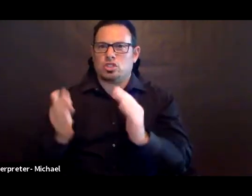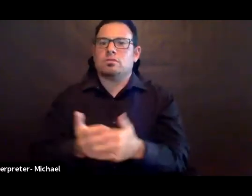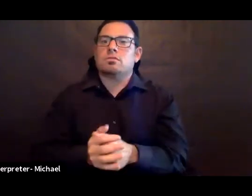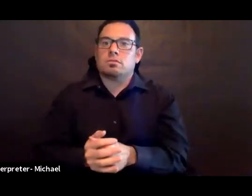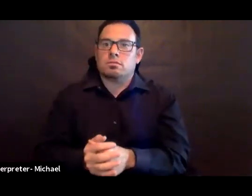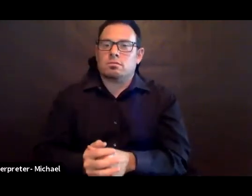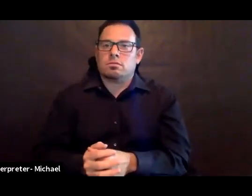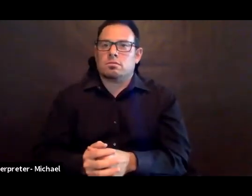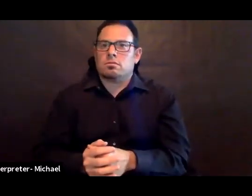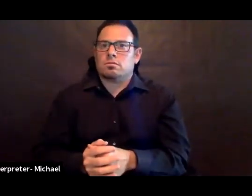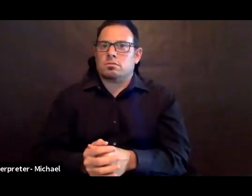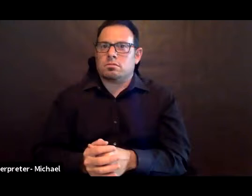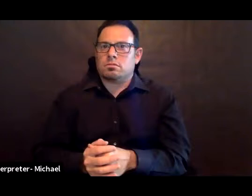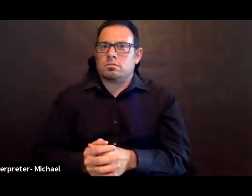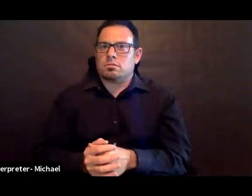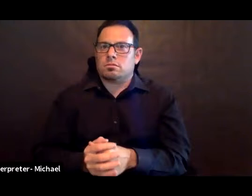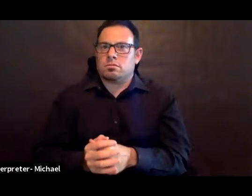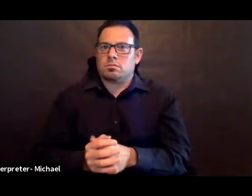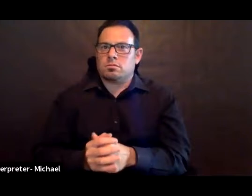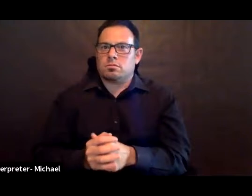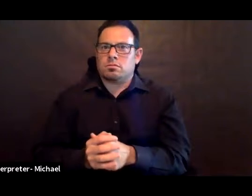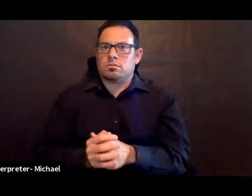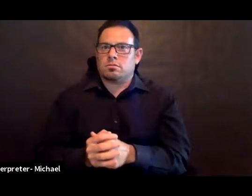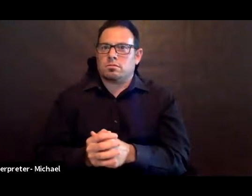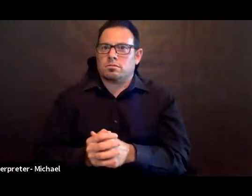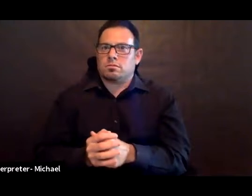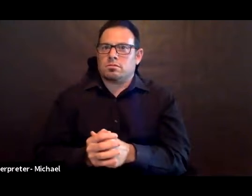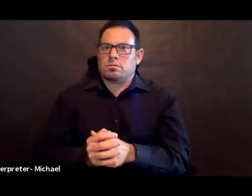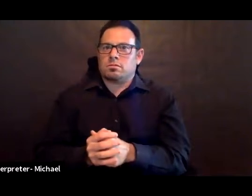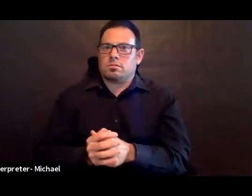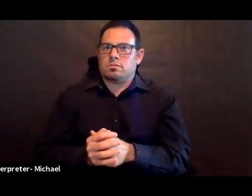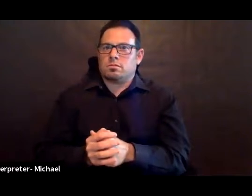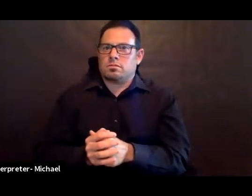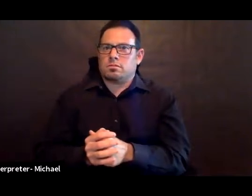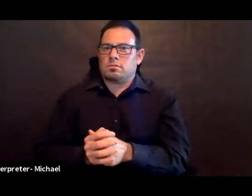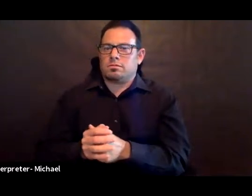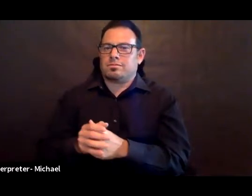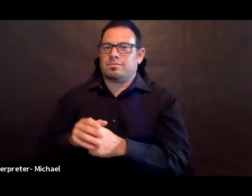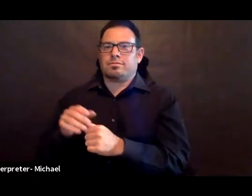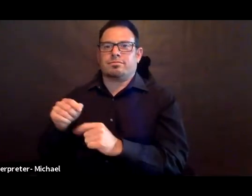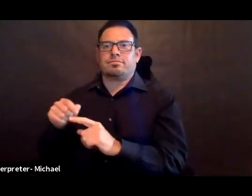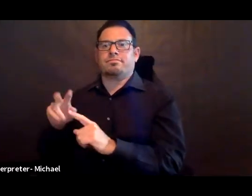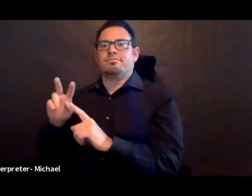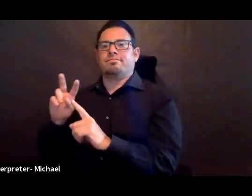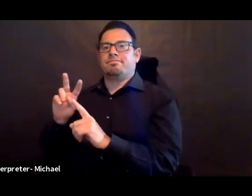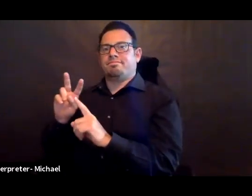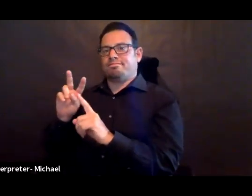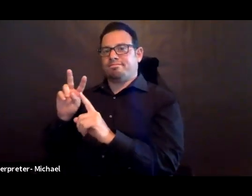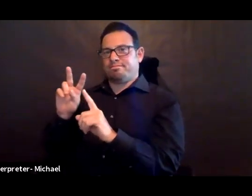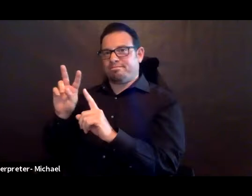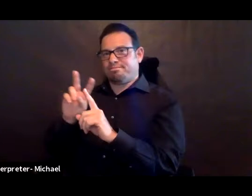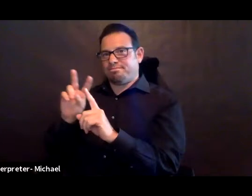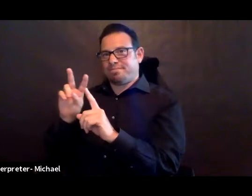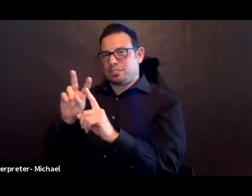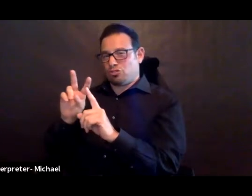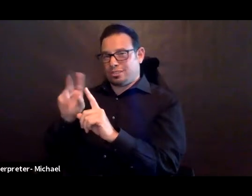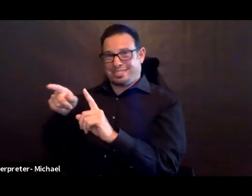said, the concern is that this particular variant has gone from less than 1% to over 75%